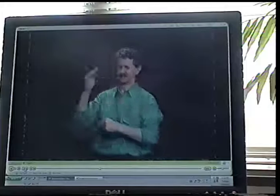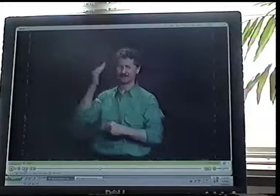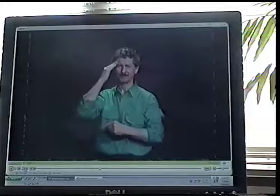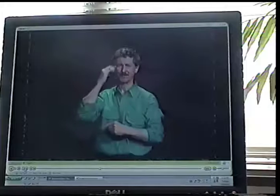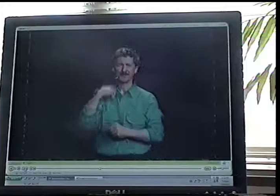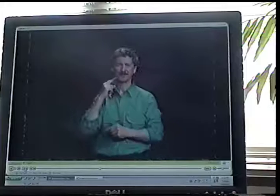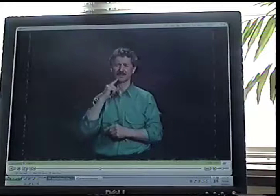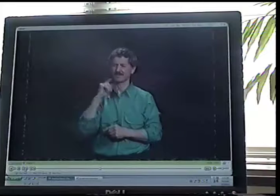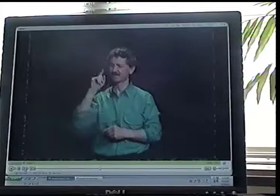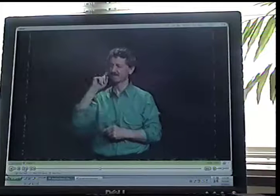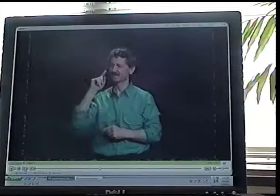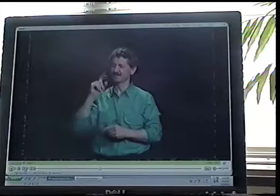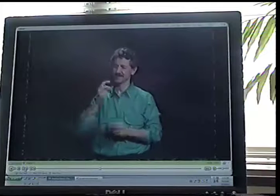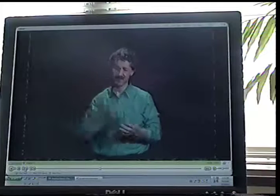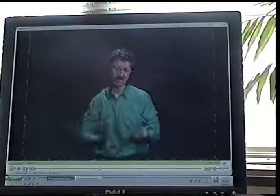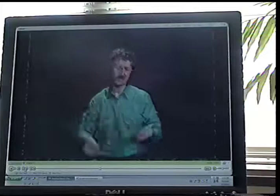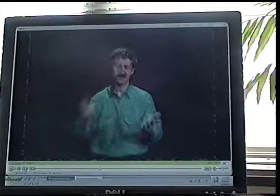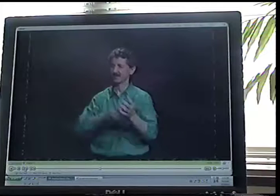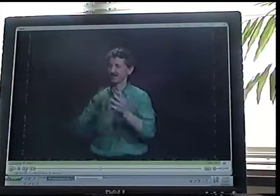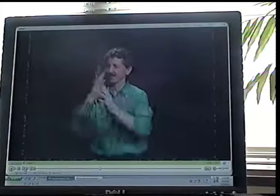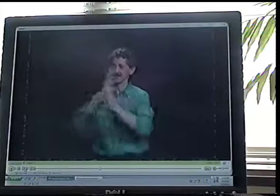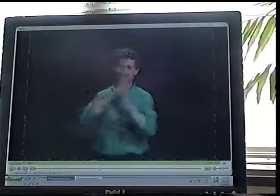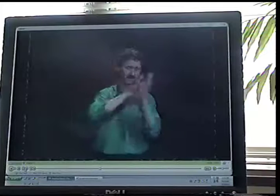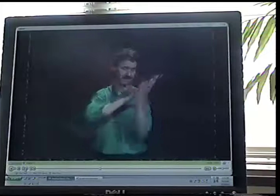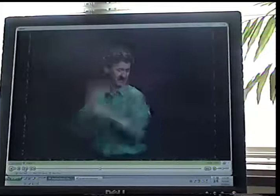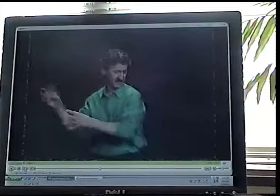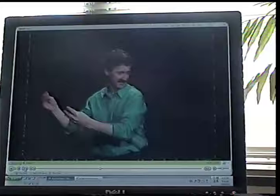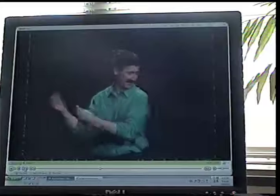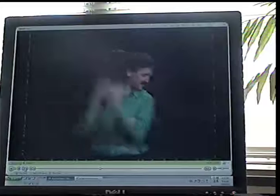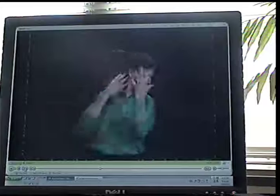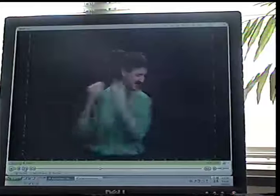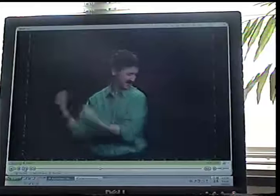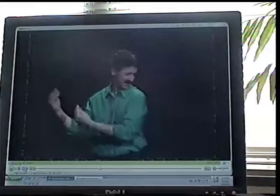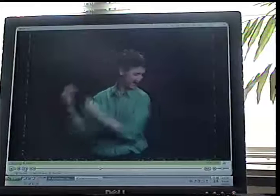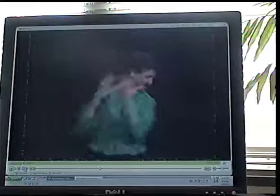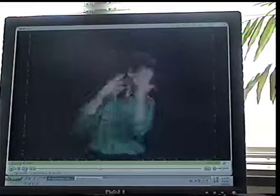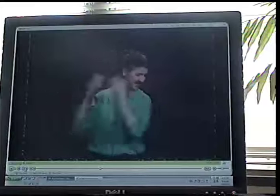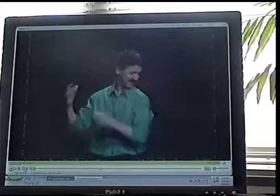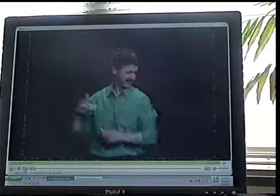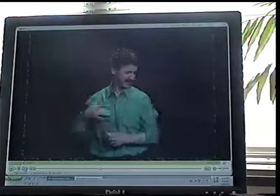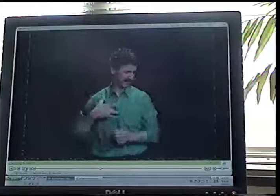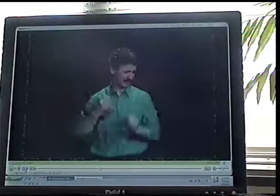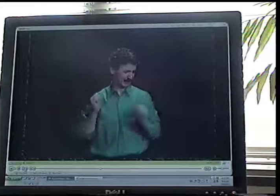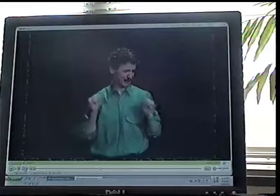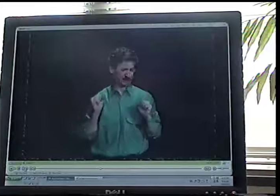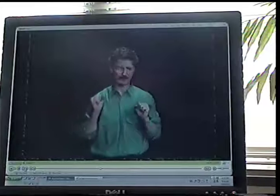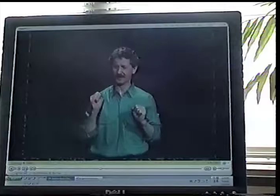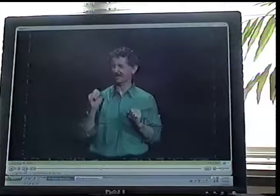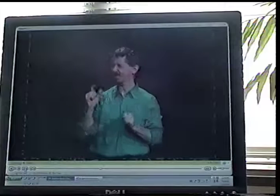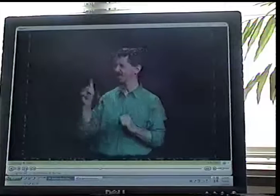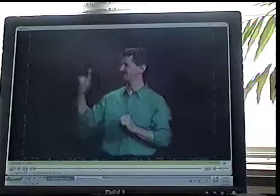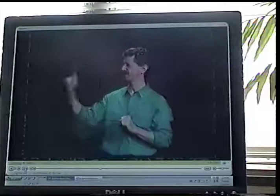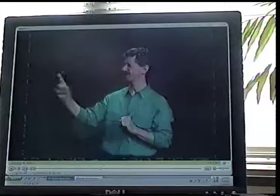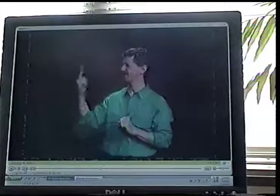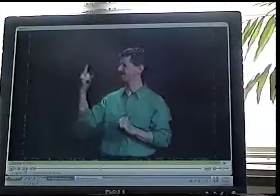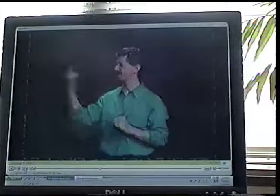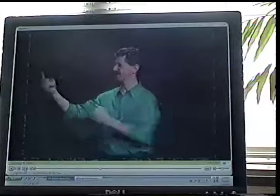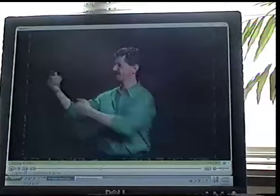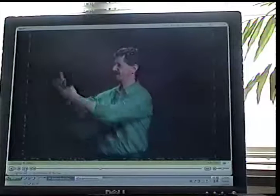and the sunlight hits his face, and he's deaf, so noise doesn't bother him, but vision, helps him wake up,